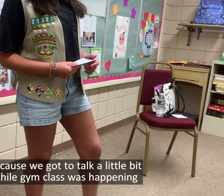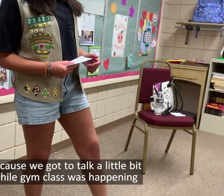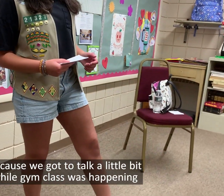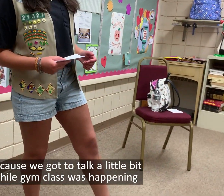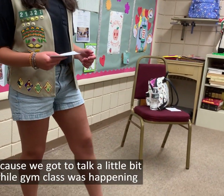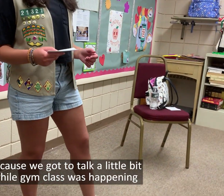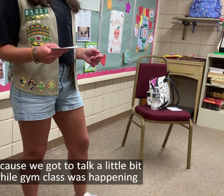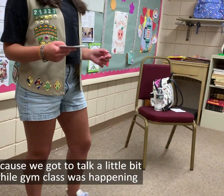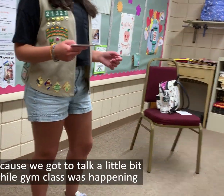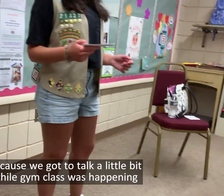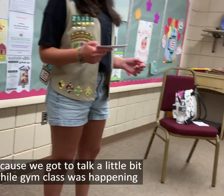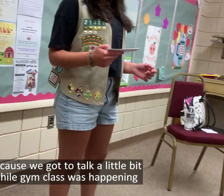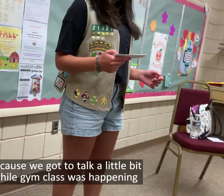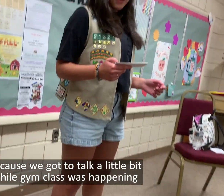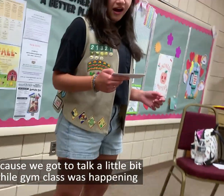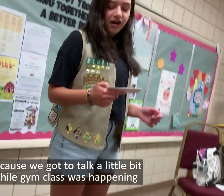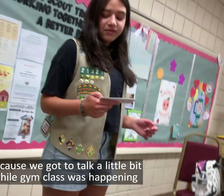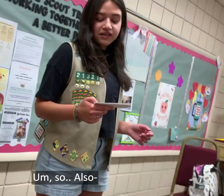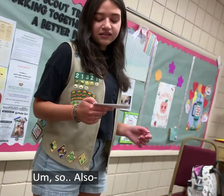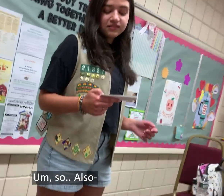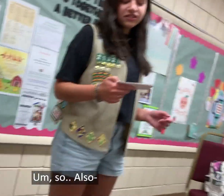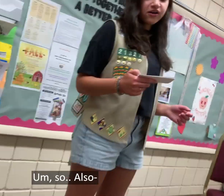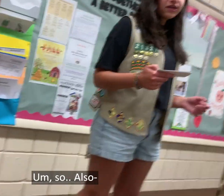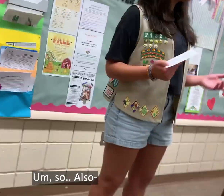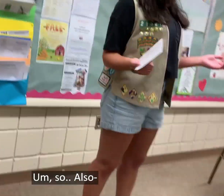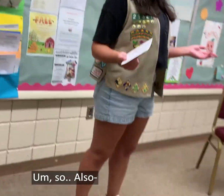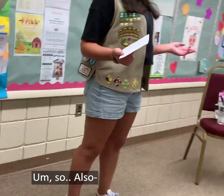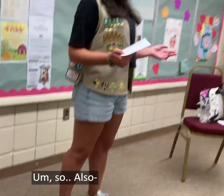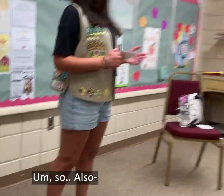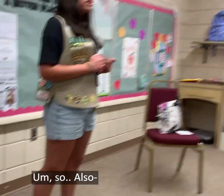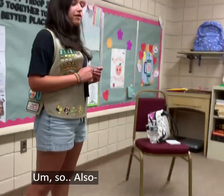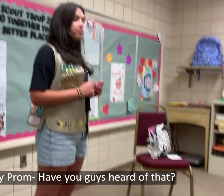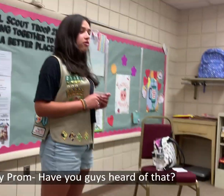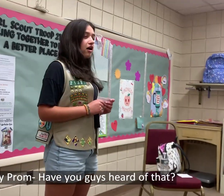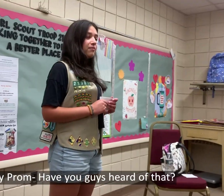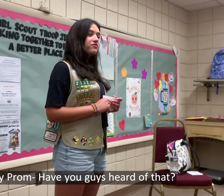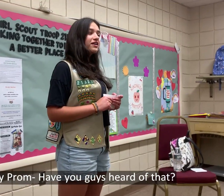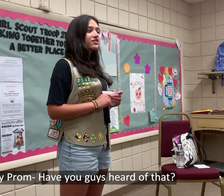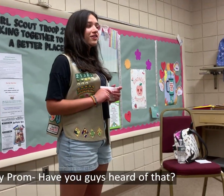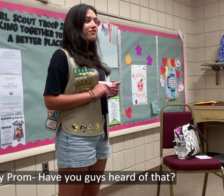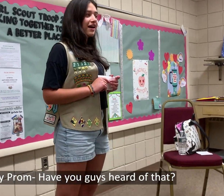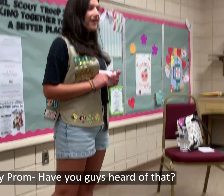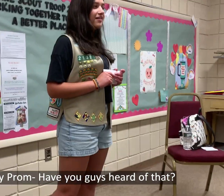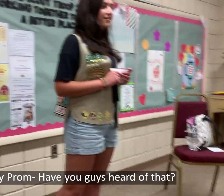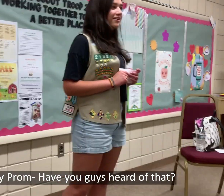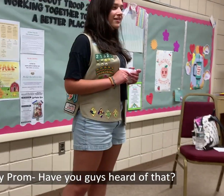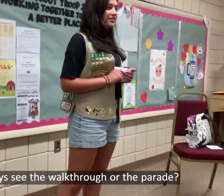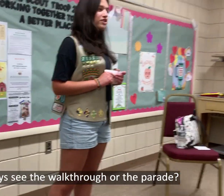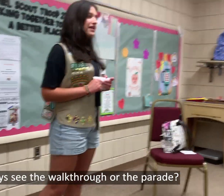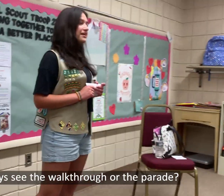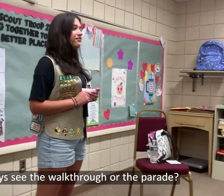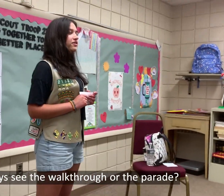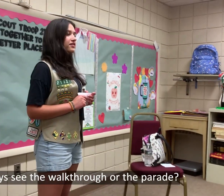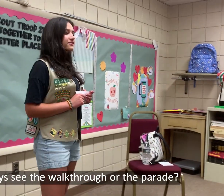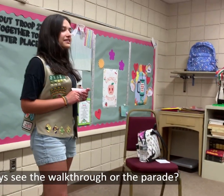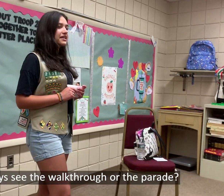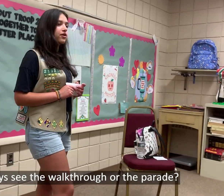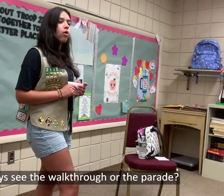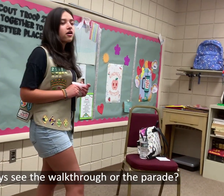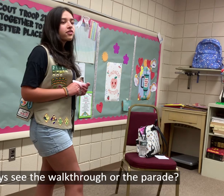was happening. So also Pennsbury Prom. Have you guys heard of that? Did you guys ever see the